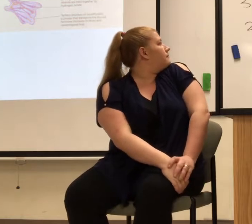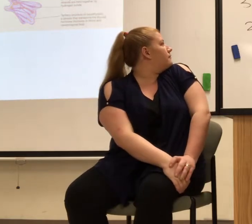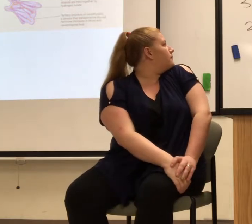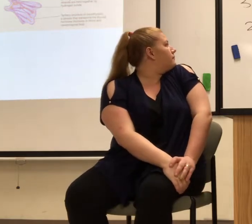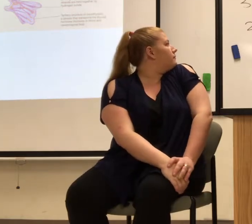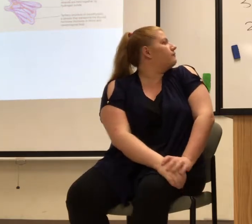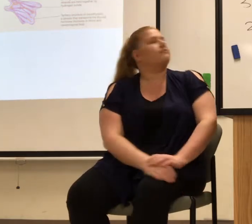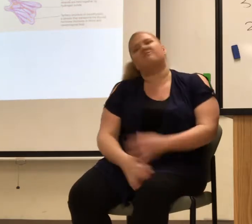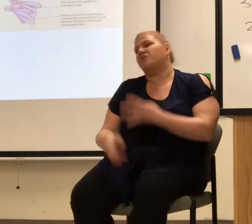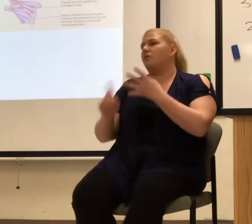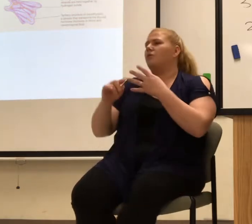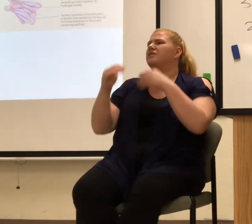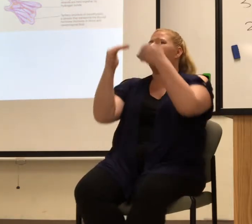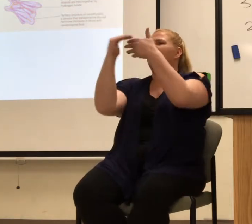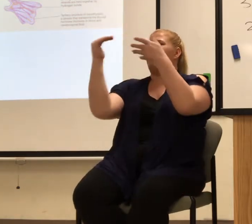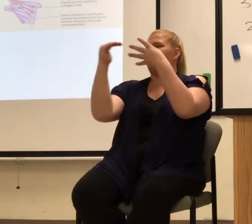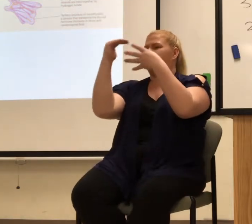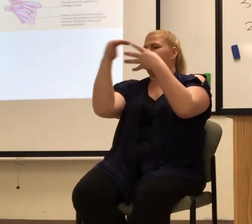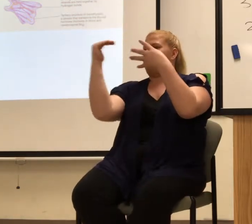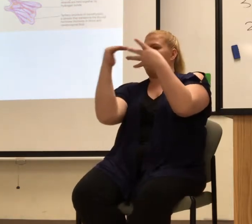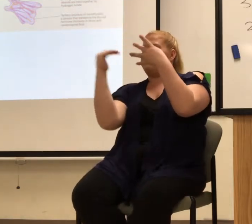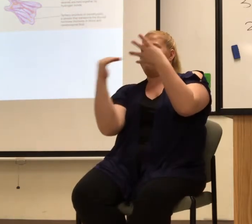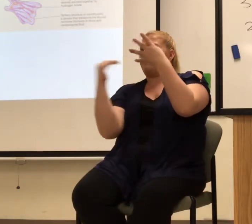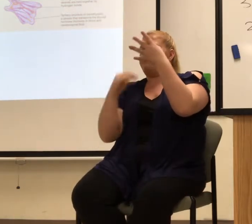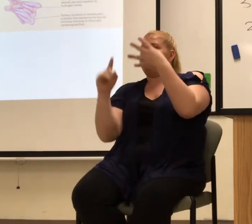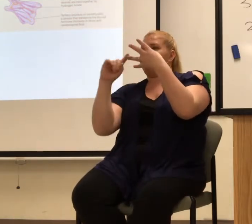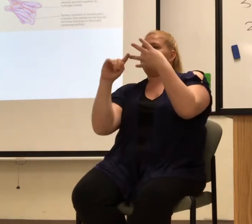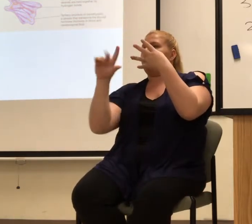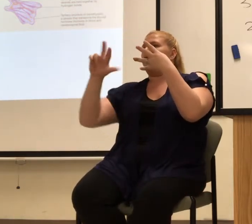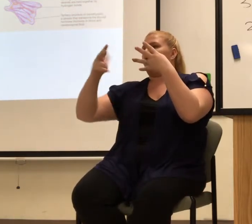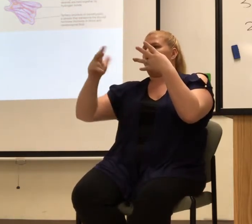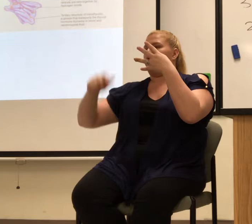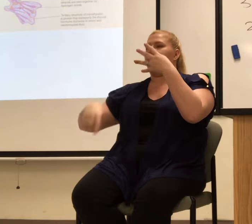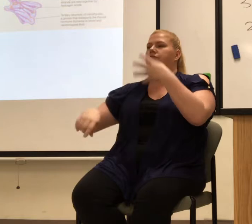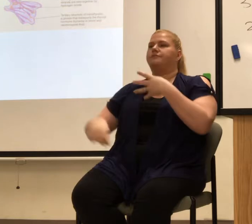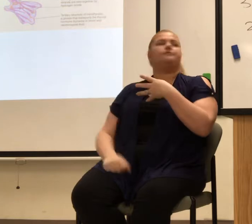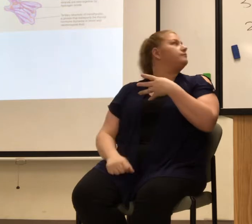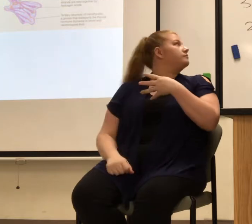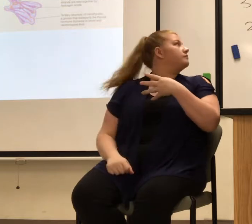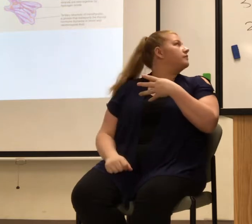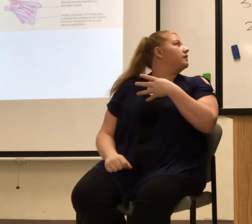Many alpha helices, beta